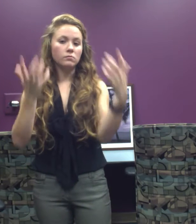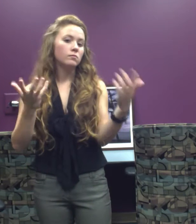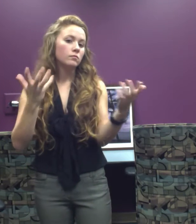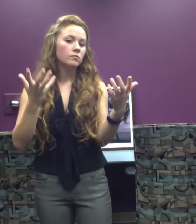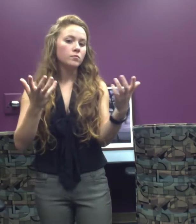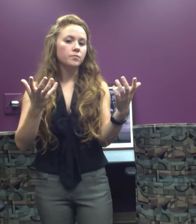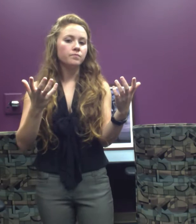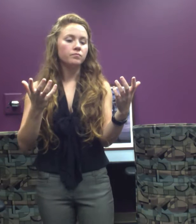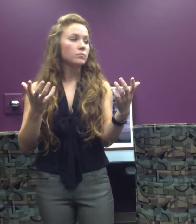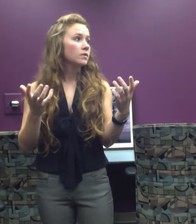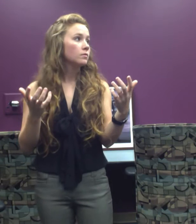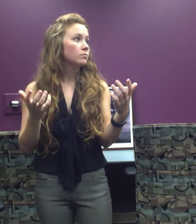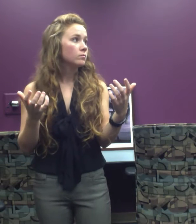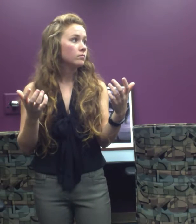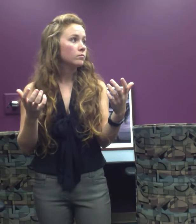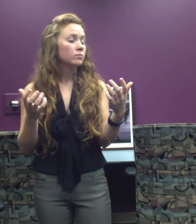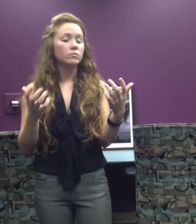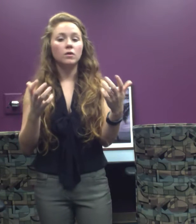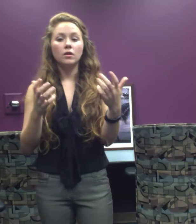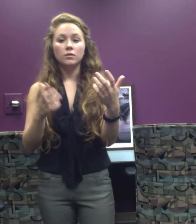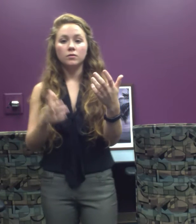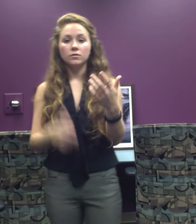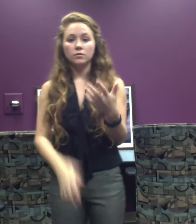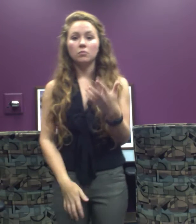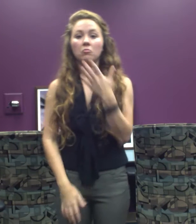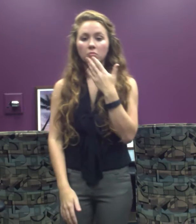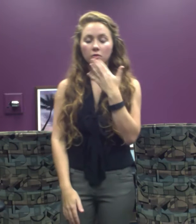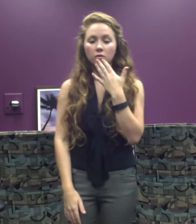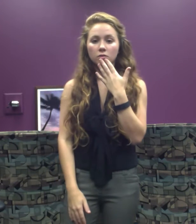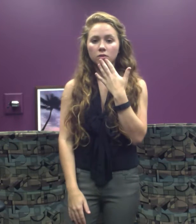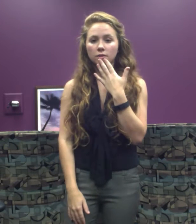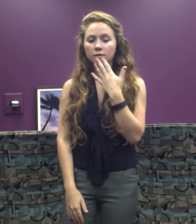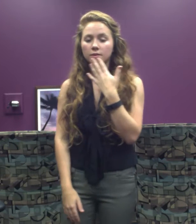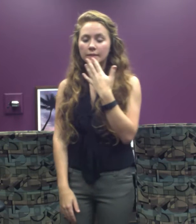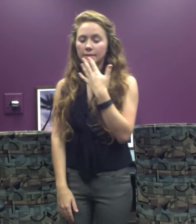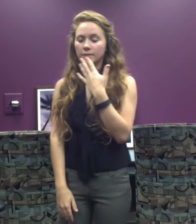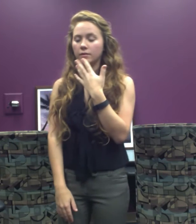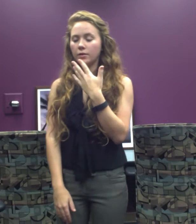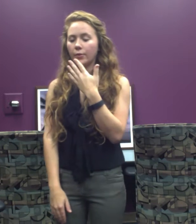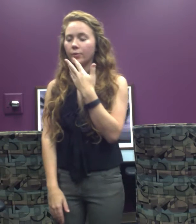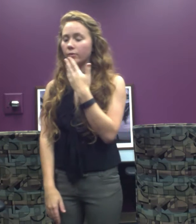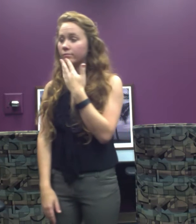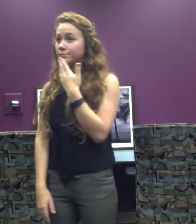light, dark, medium. And I'm not going to have you work with any specific